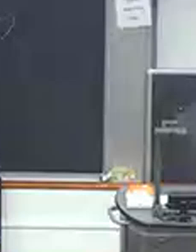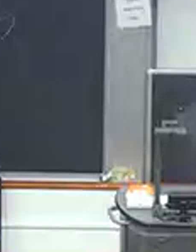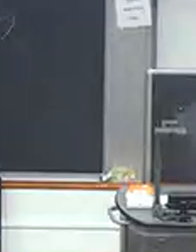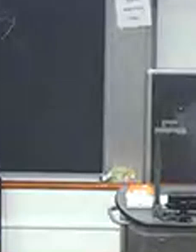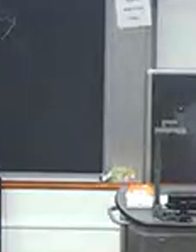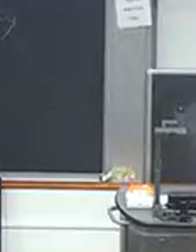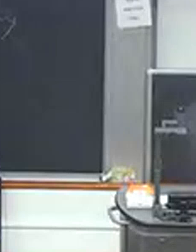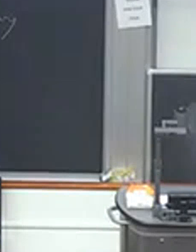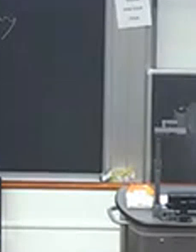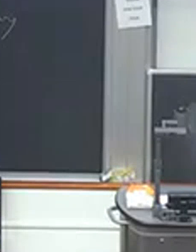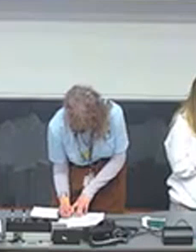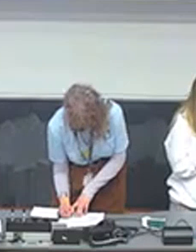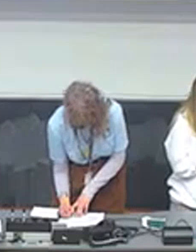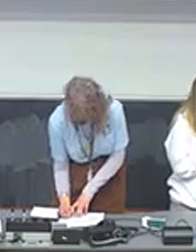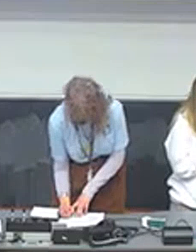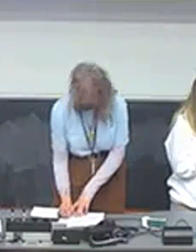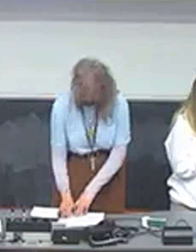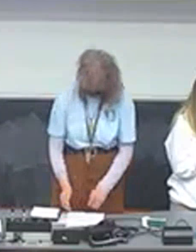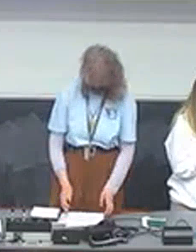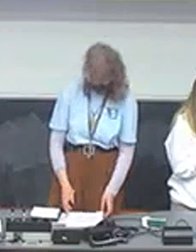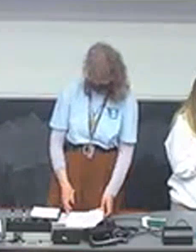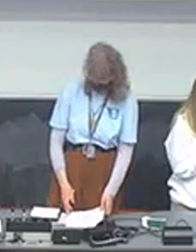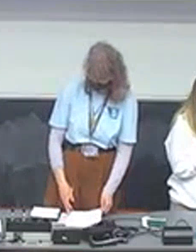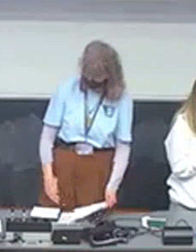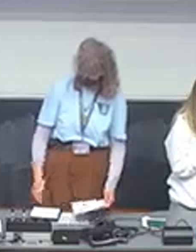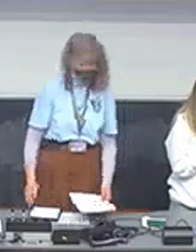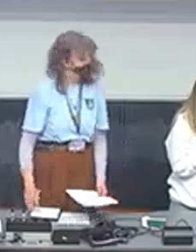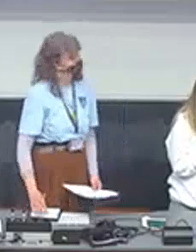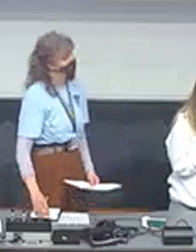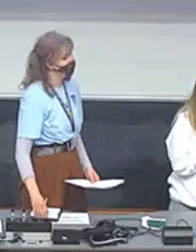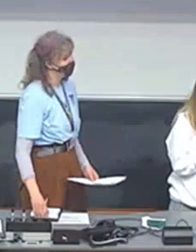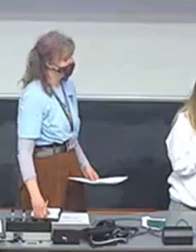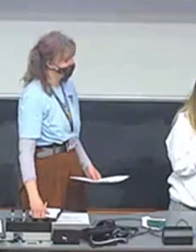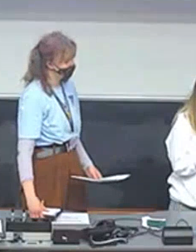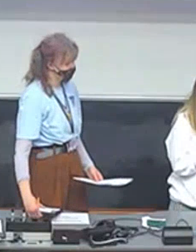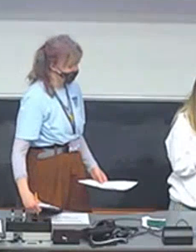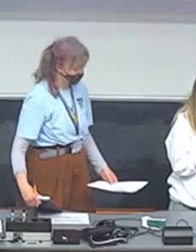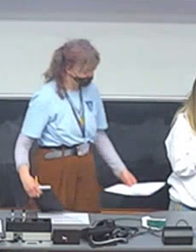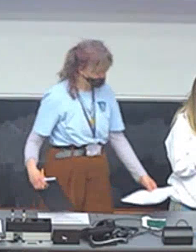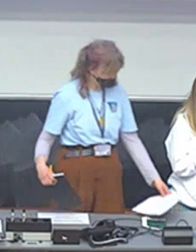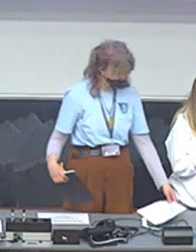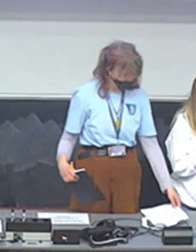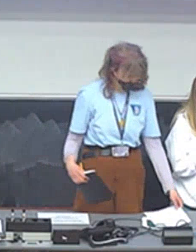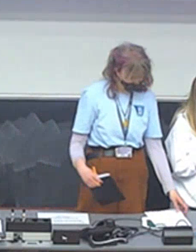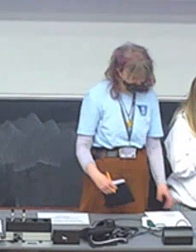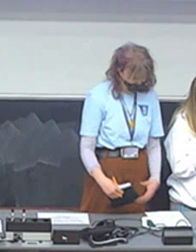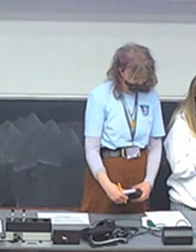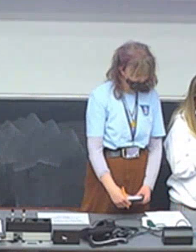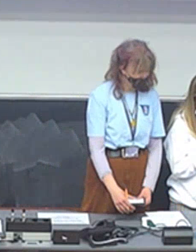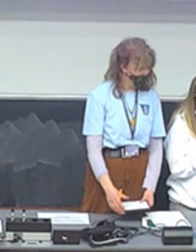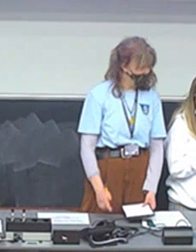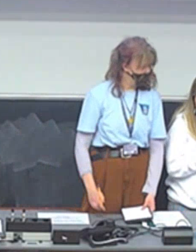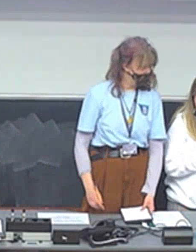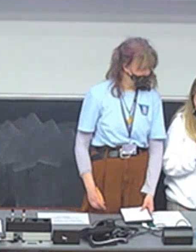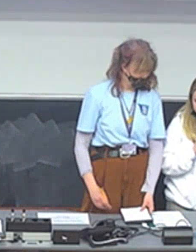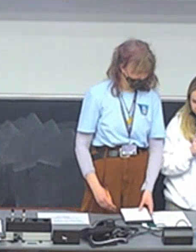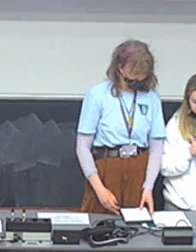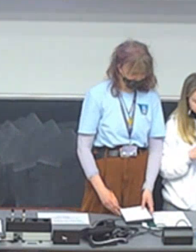Microsoft Teams. Okay, well, we're recording now anyway, so. Okay, that would be awesome. Yep. Brilliant. Excellent. Okay, I'll put the microphone